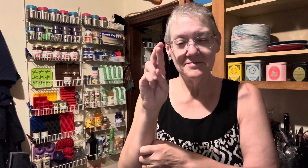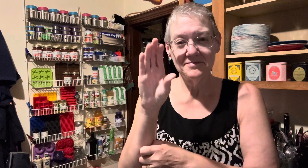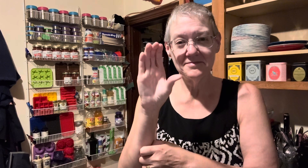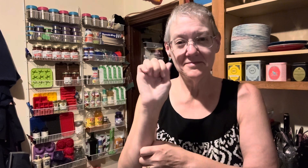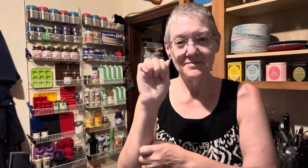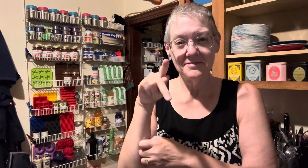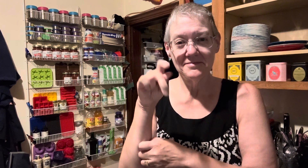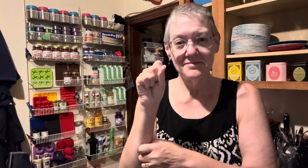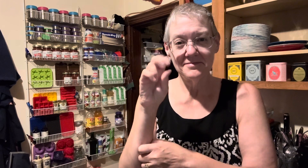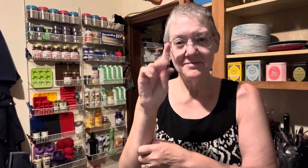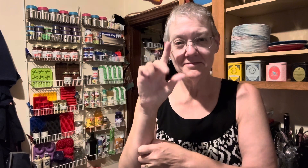powdered capsules.